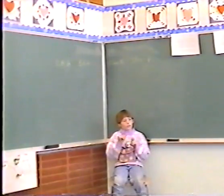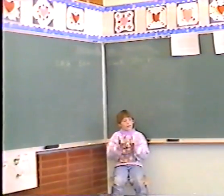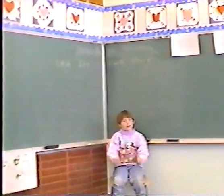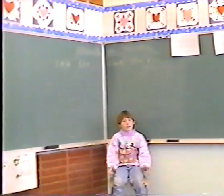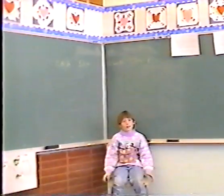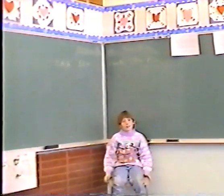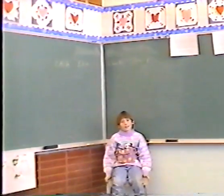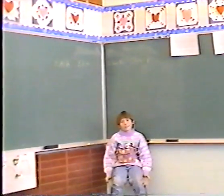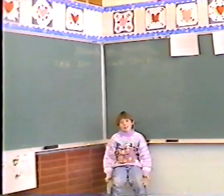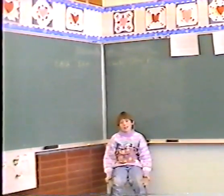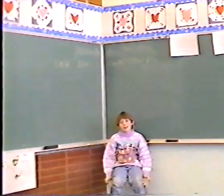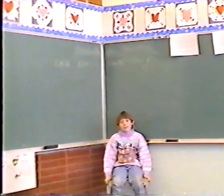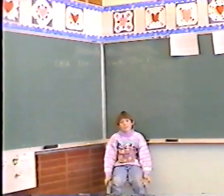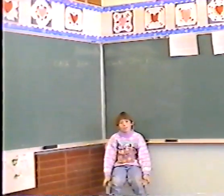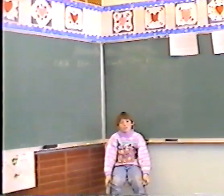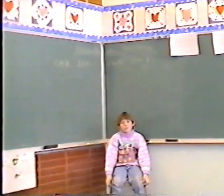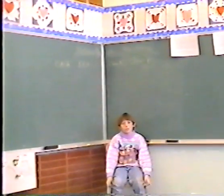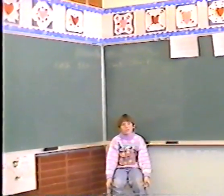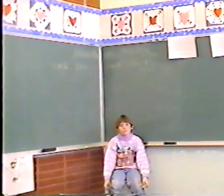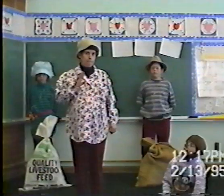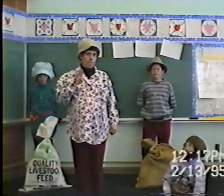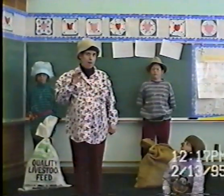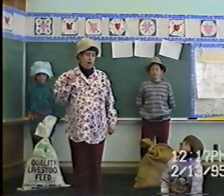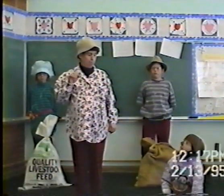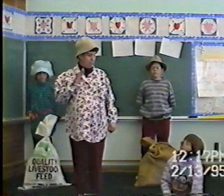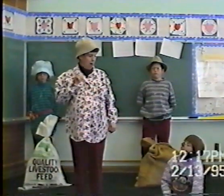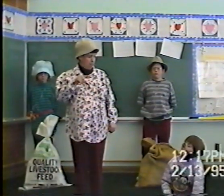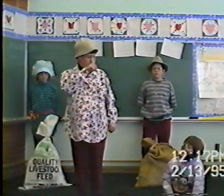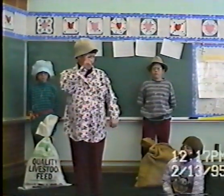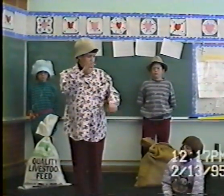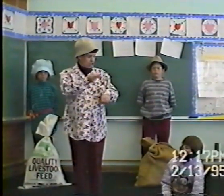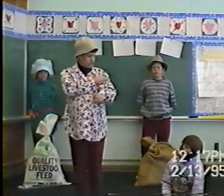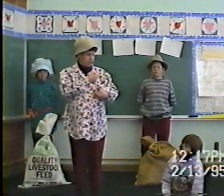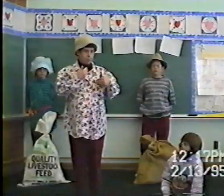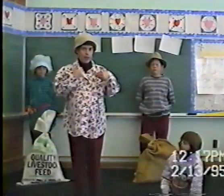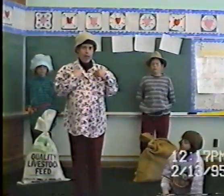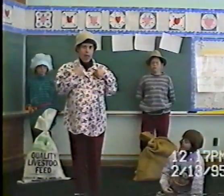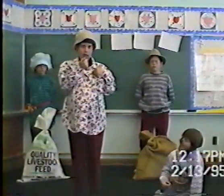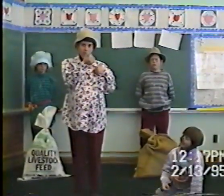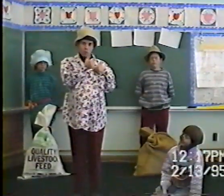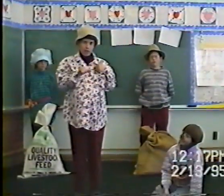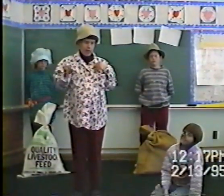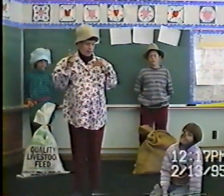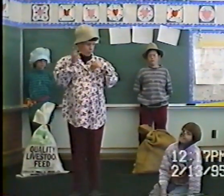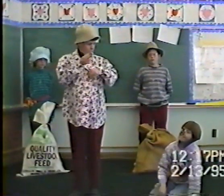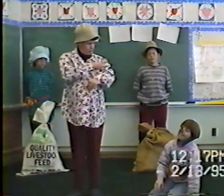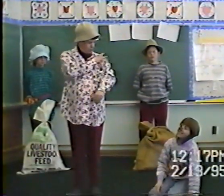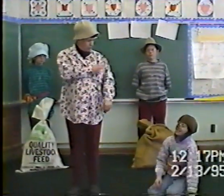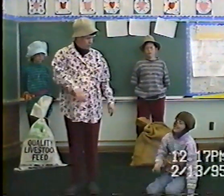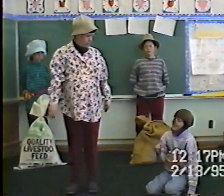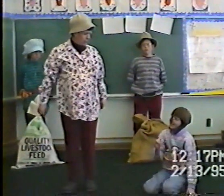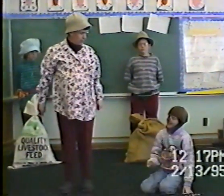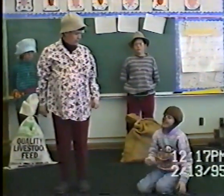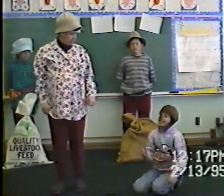And one for the little boy who lives down the lane. Bob, Bob, black sheep, have you any wool?